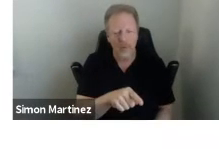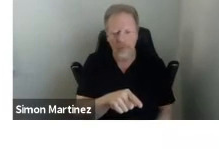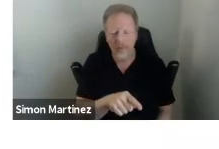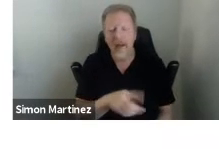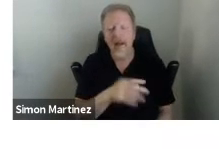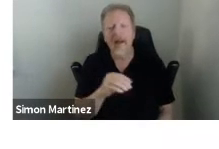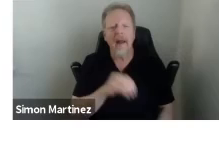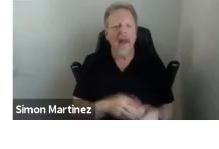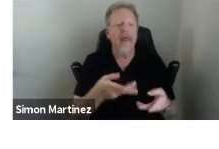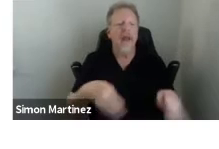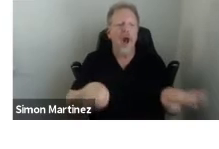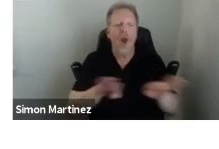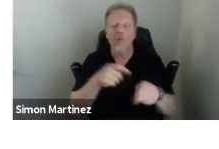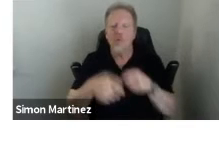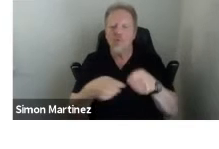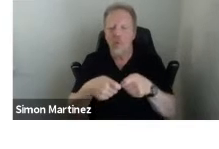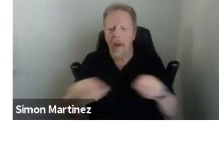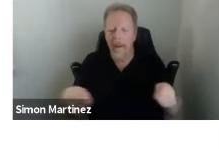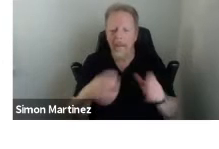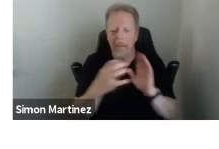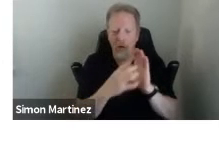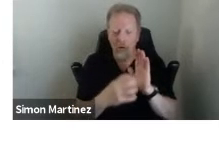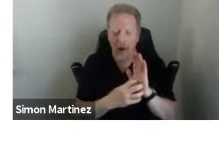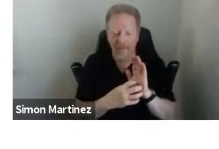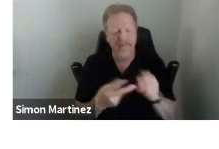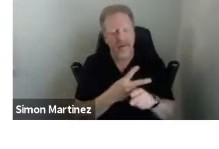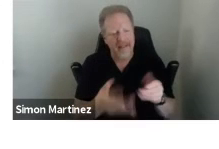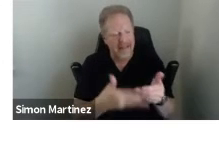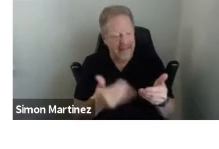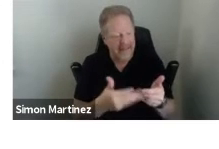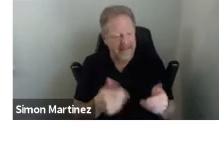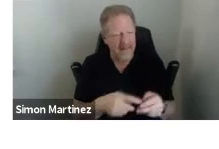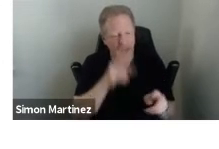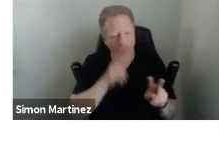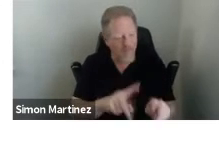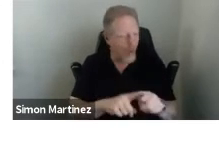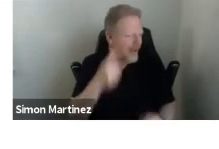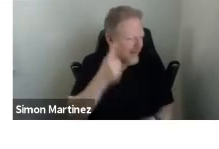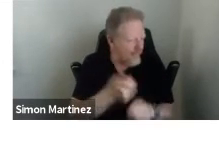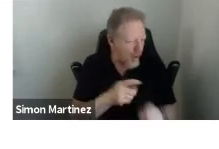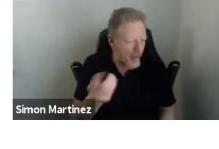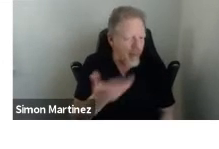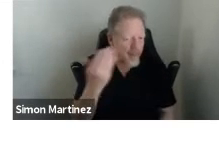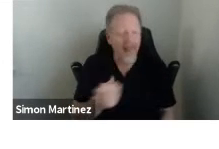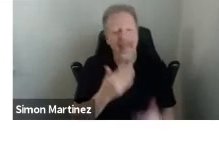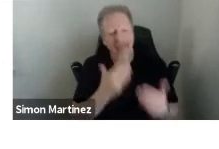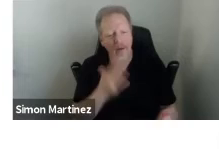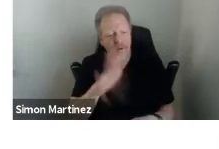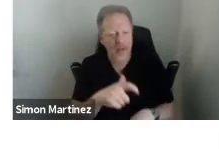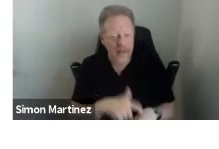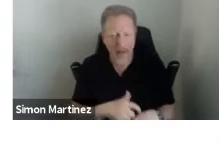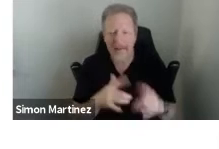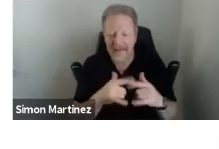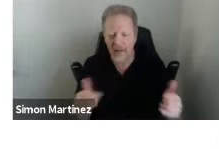closing paragraph, just make it very easy, and look forward to hearing from them and thank them. Then sincerely,